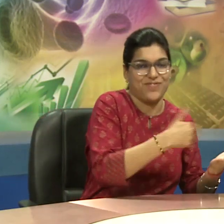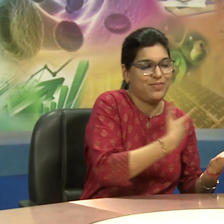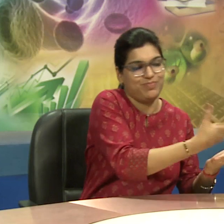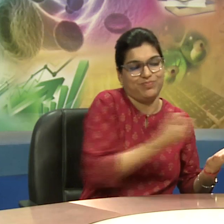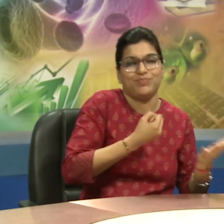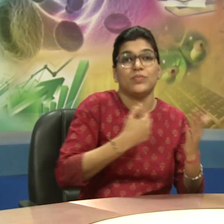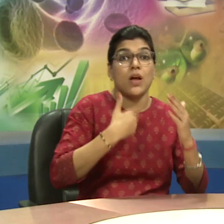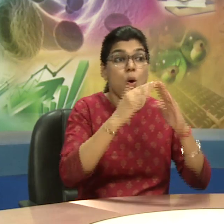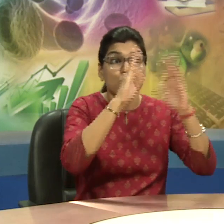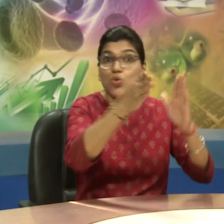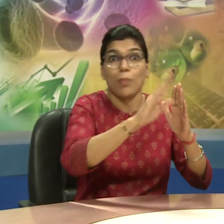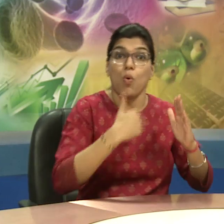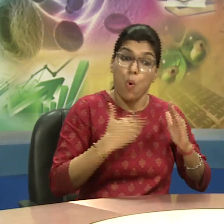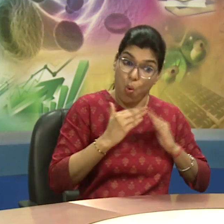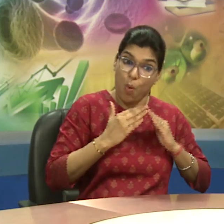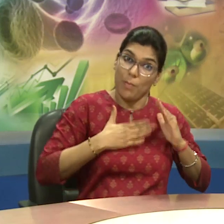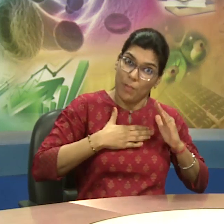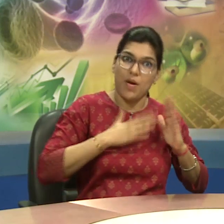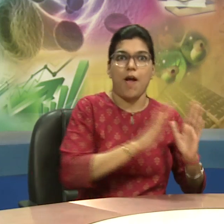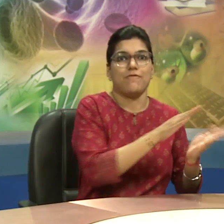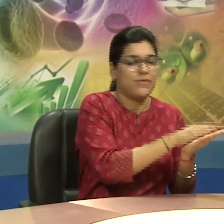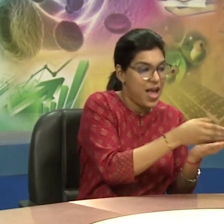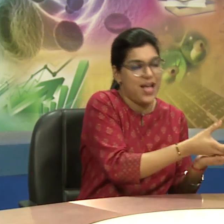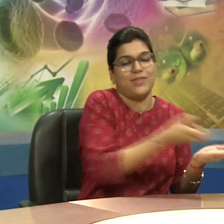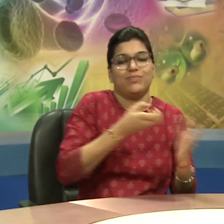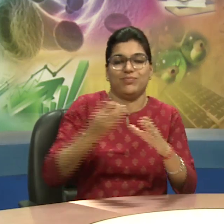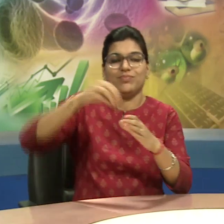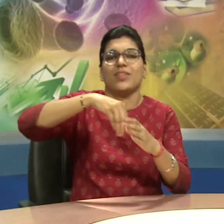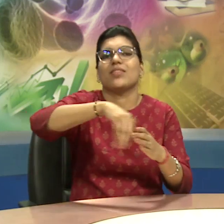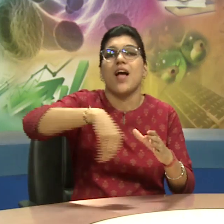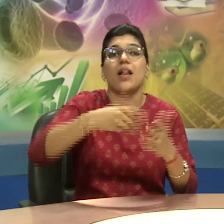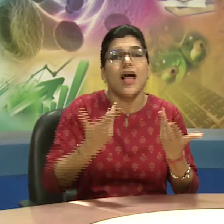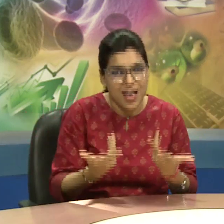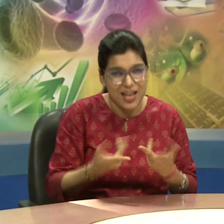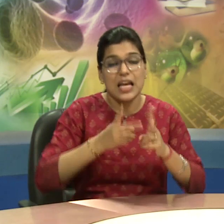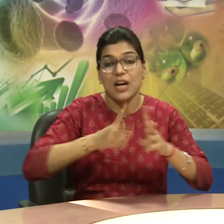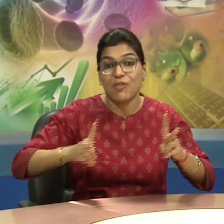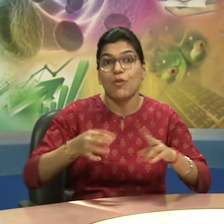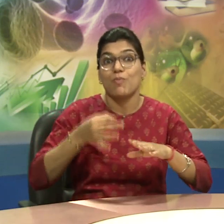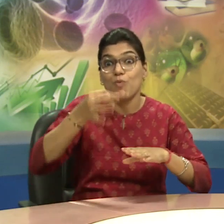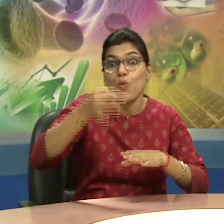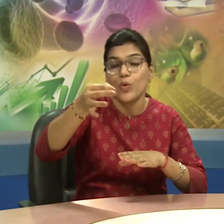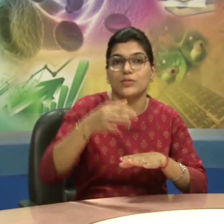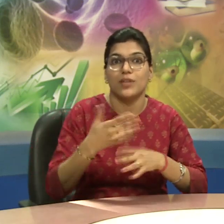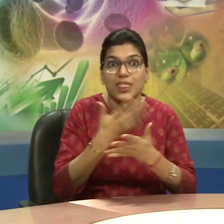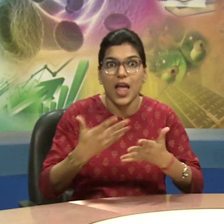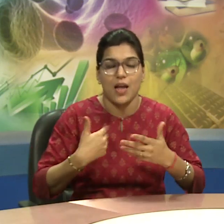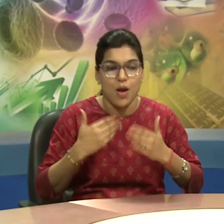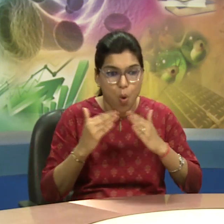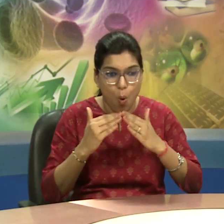We never go to buy shop dal when we want to cook. We have a storage of dal